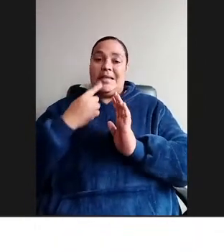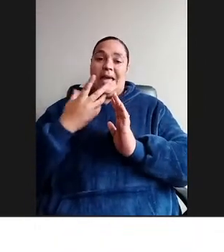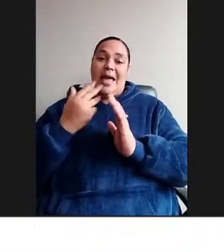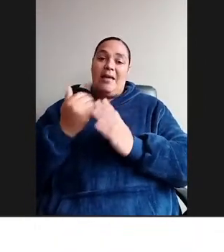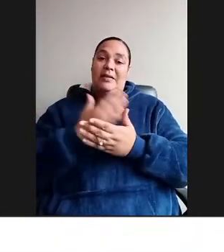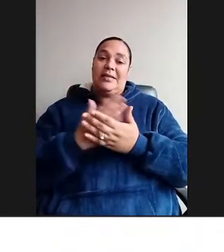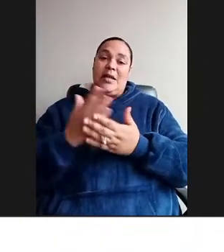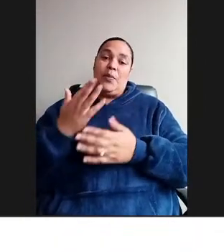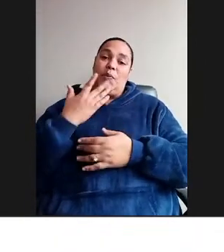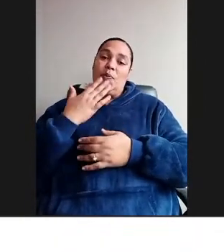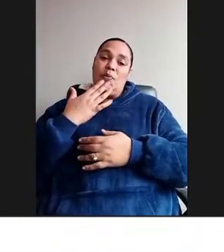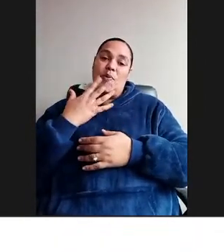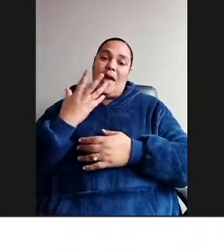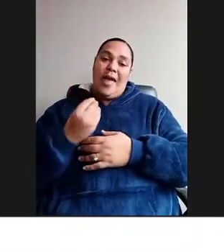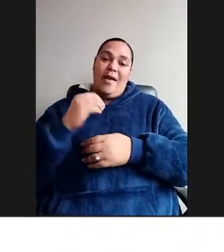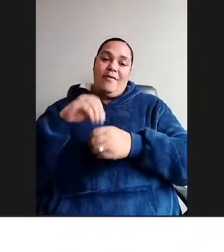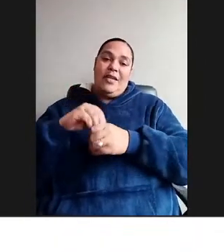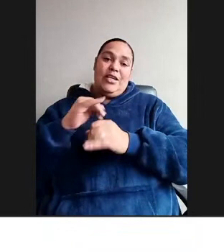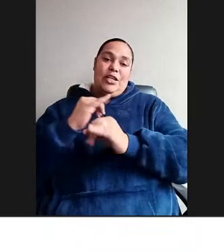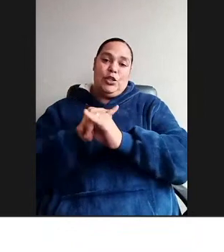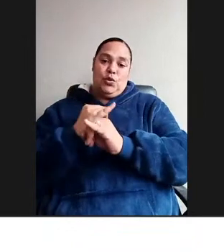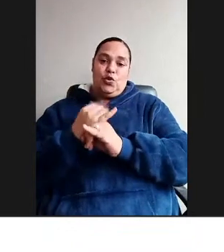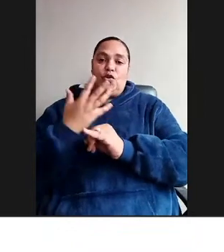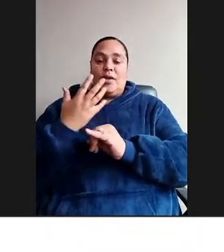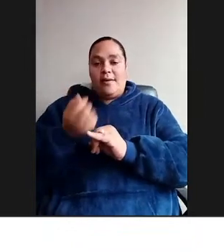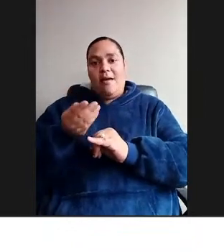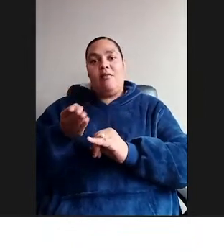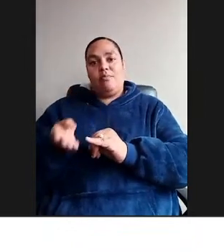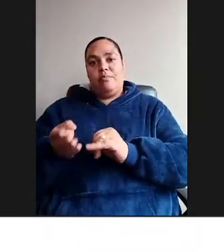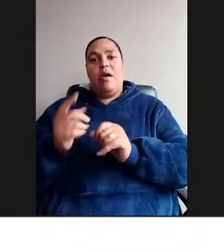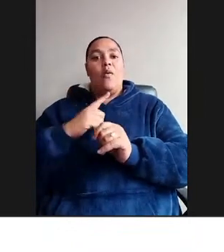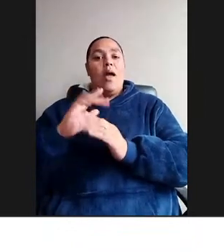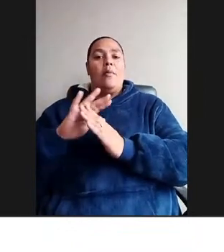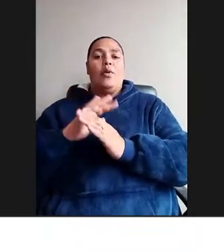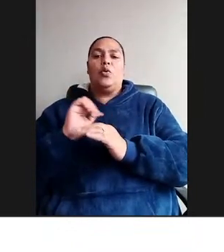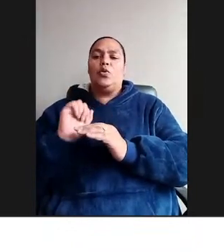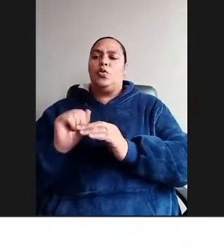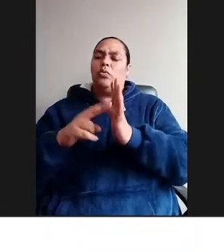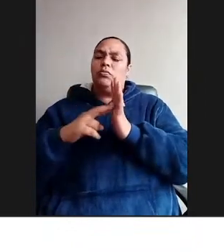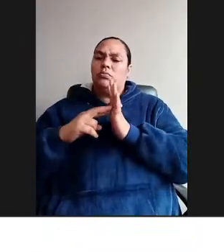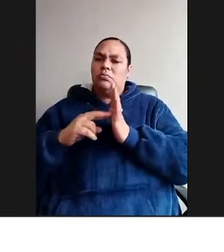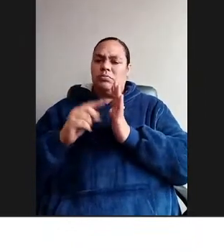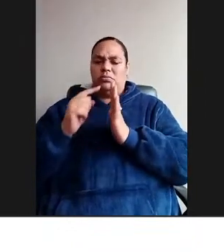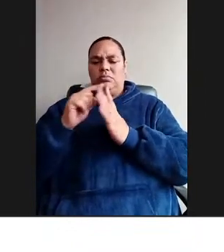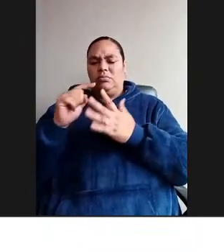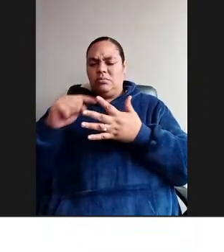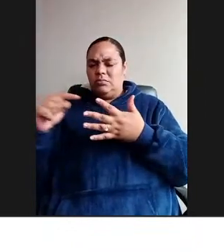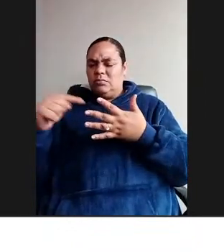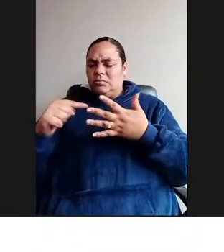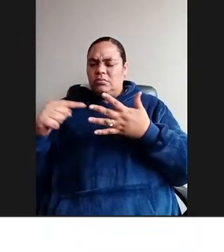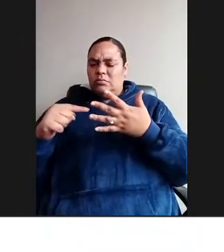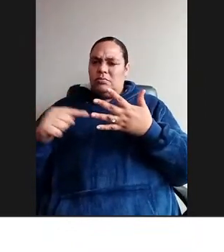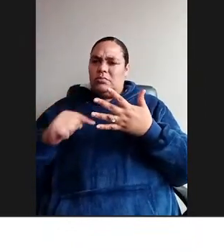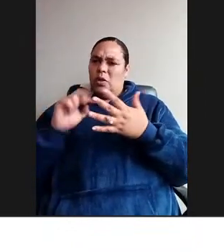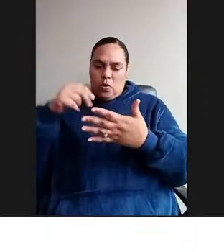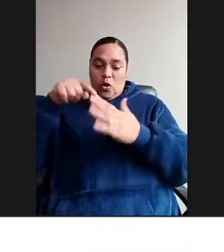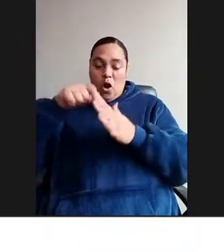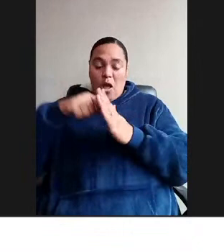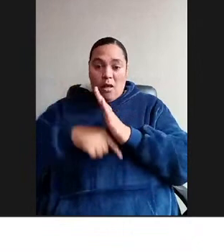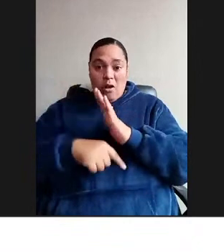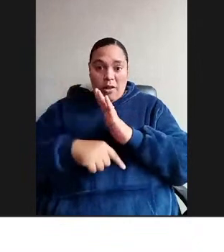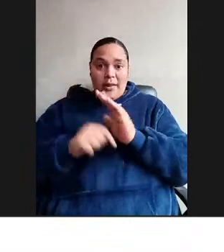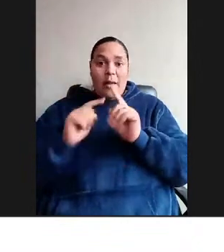the institution in terms of the recommendations and the content of the report. But in order to take the committee